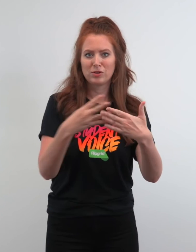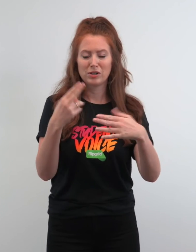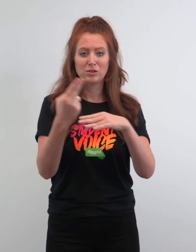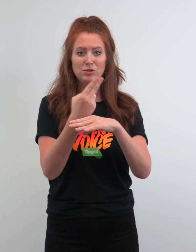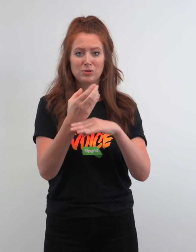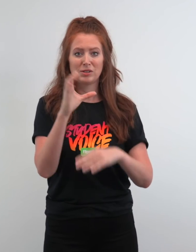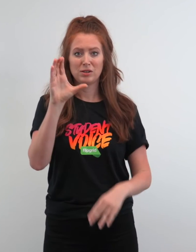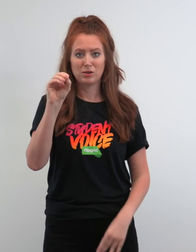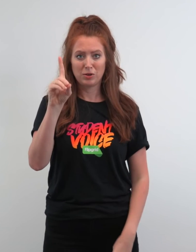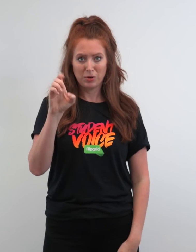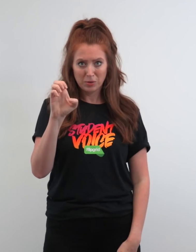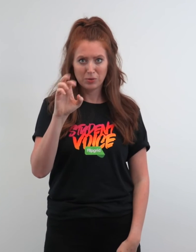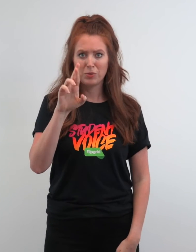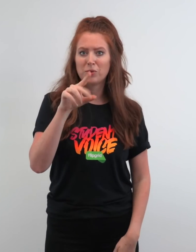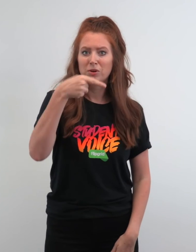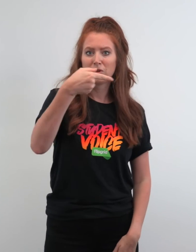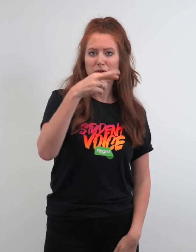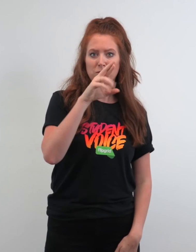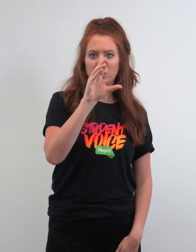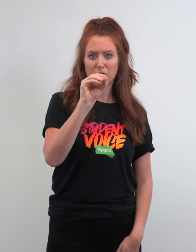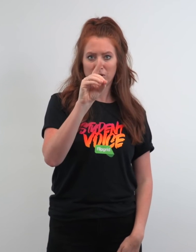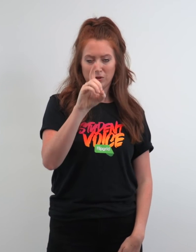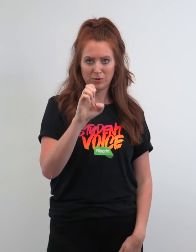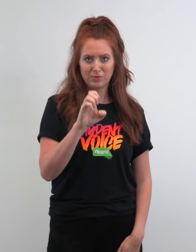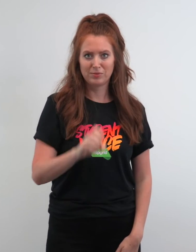your grid using the code or the QR code.